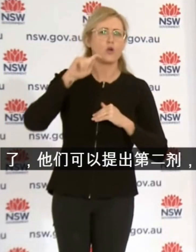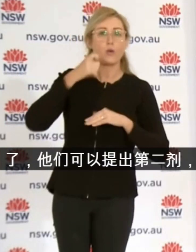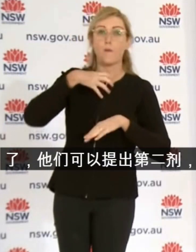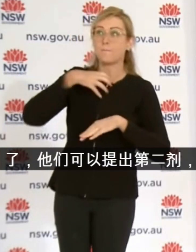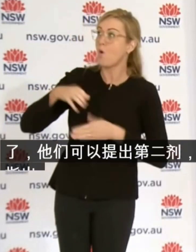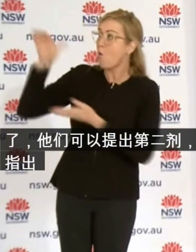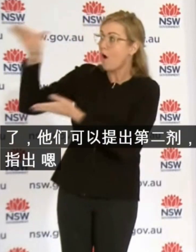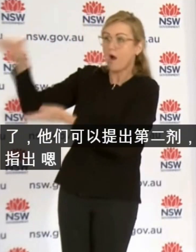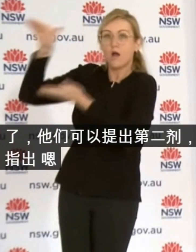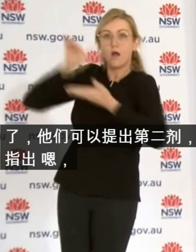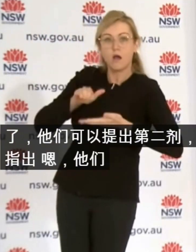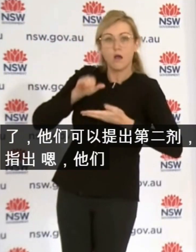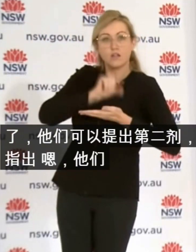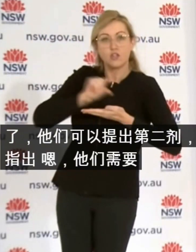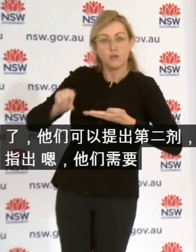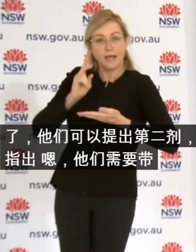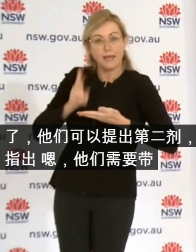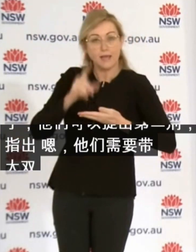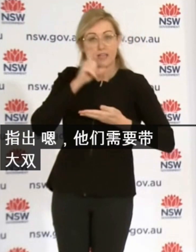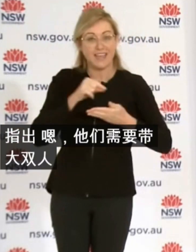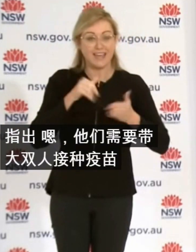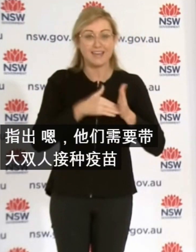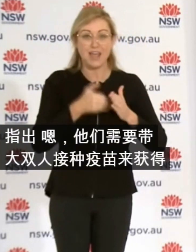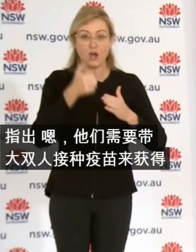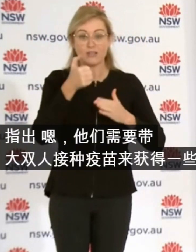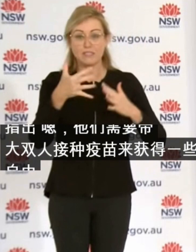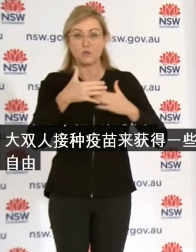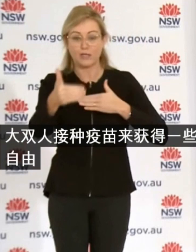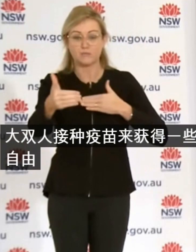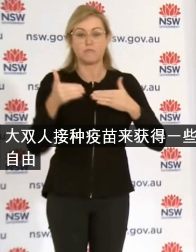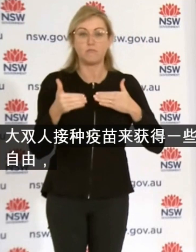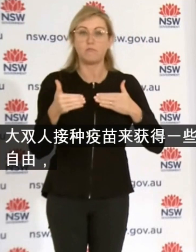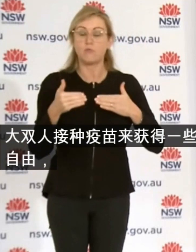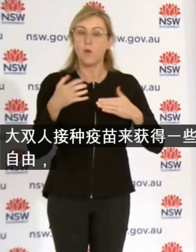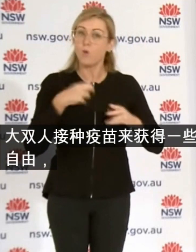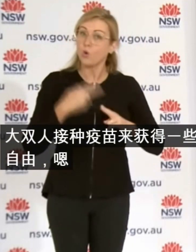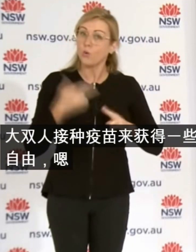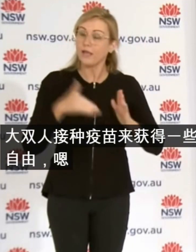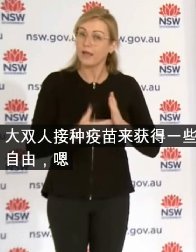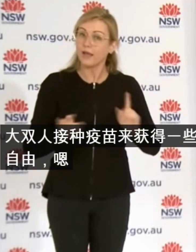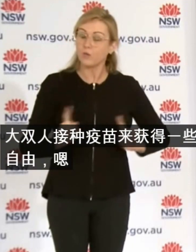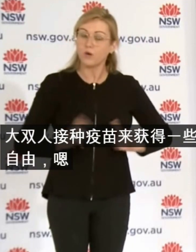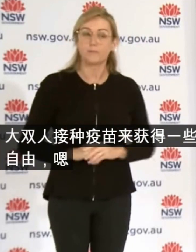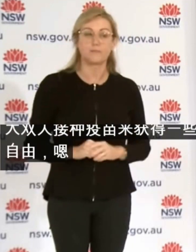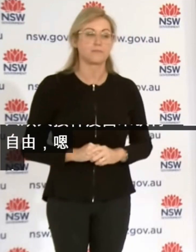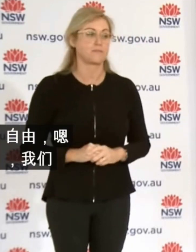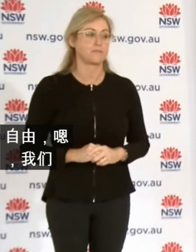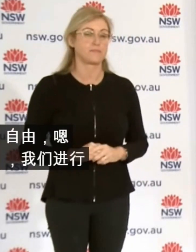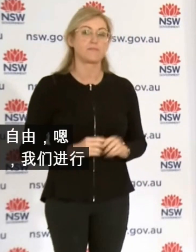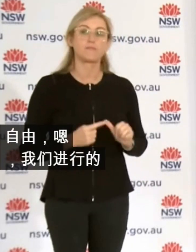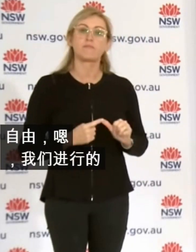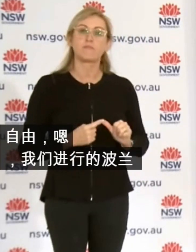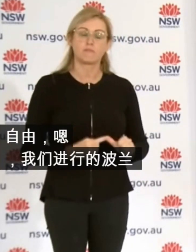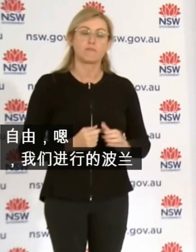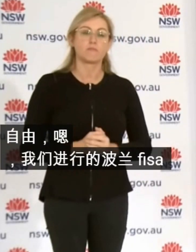second dose, noting that they'll need to bring forward the big double vaccinated to get some freedoms? The Polish Pfizer blitz